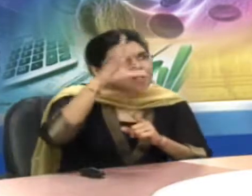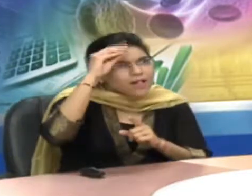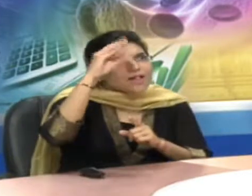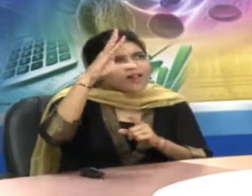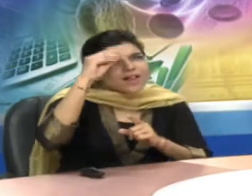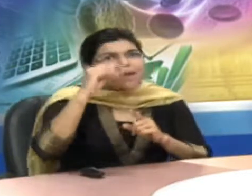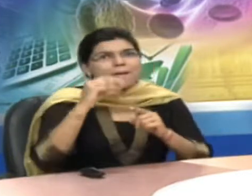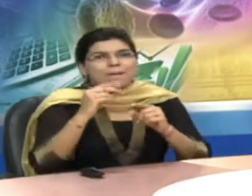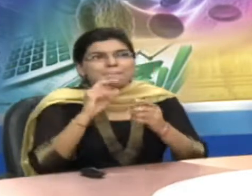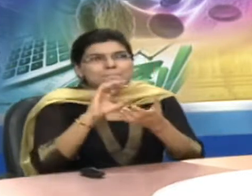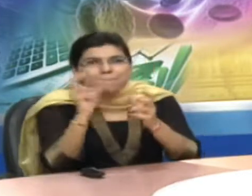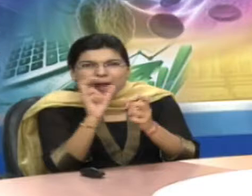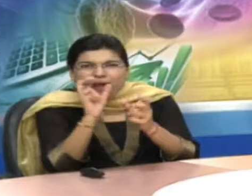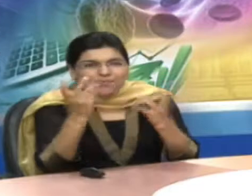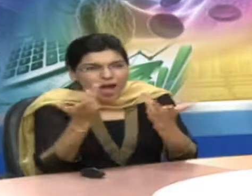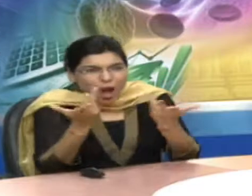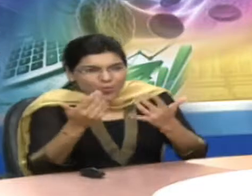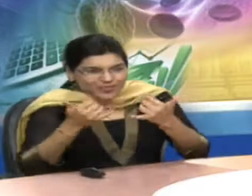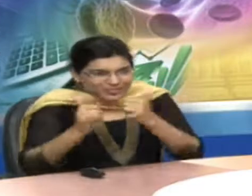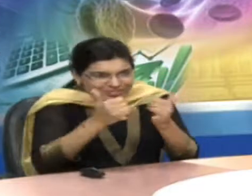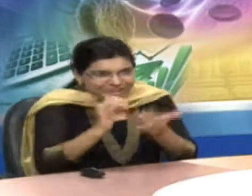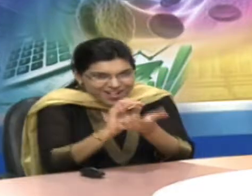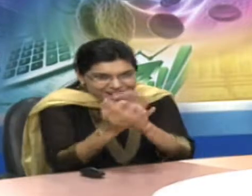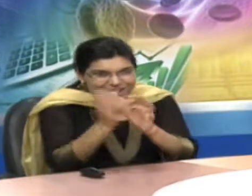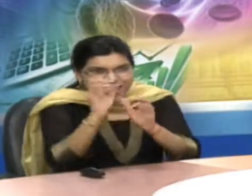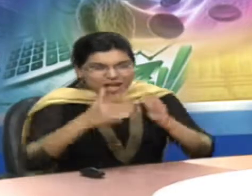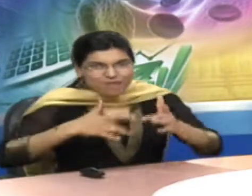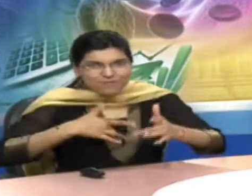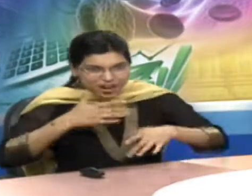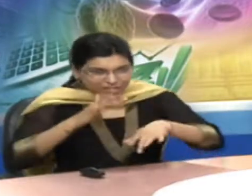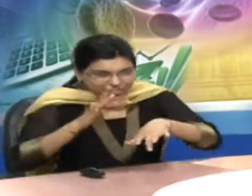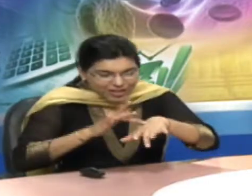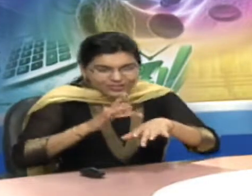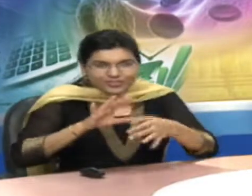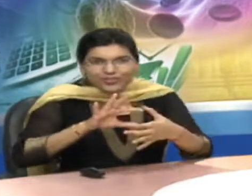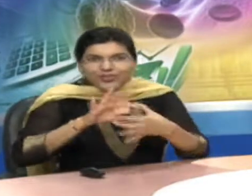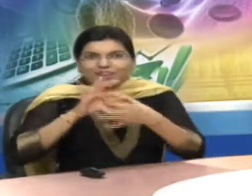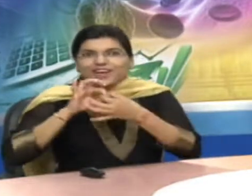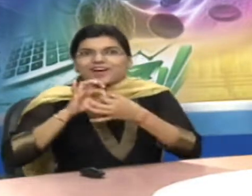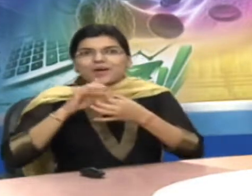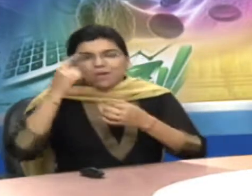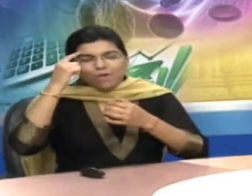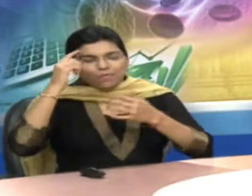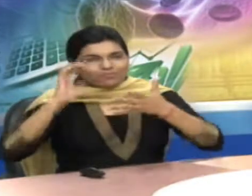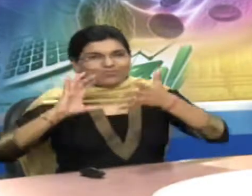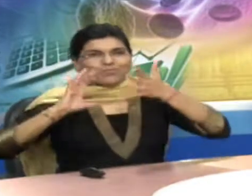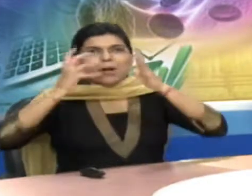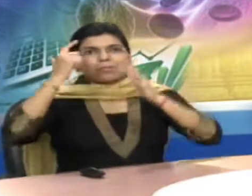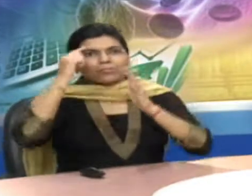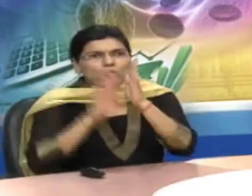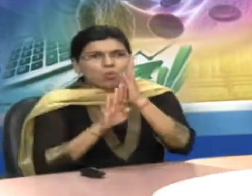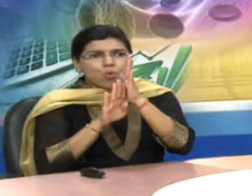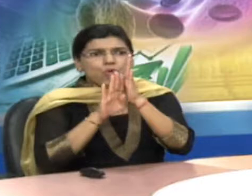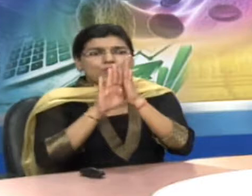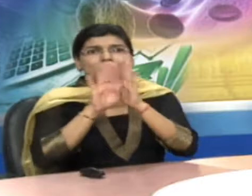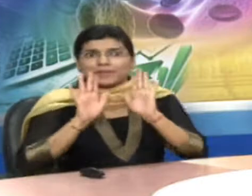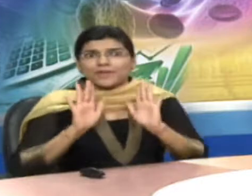place and a good place that you can learn and enjoy and really play about in the